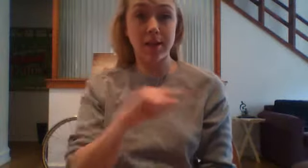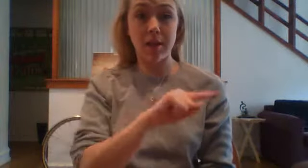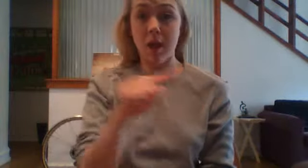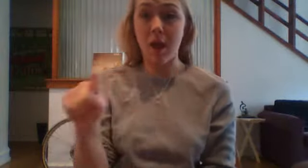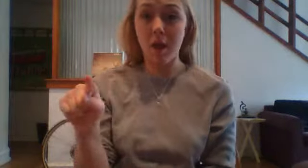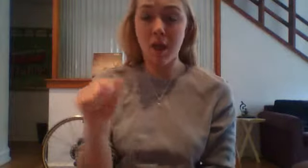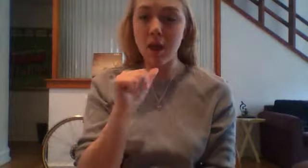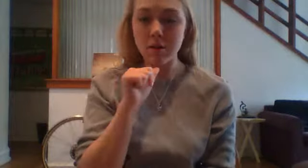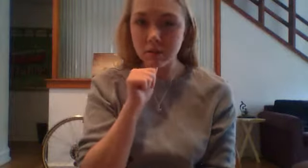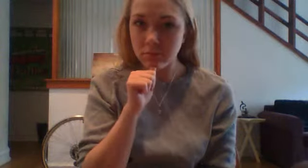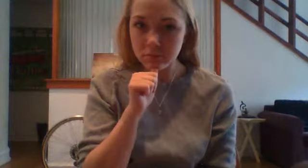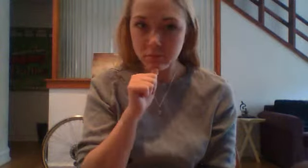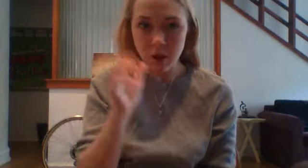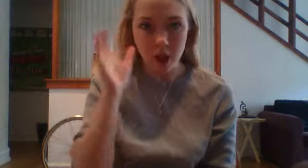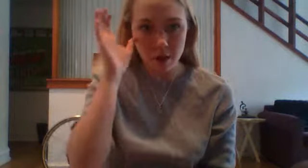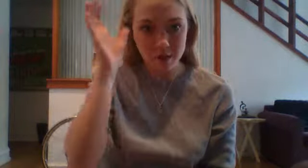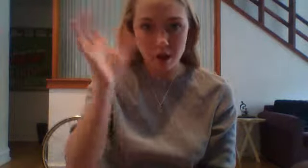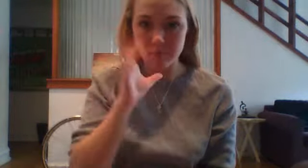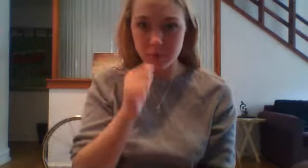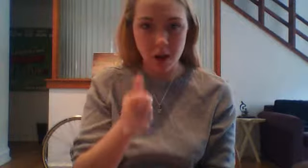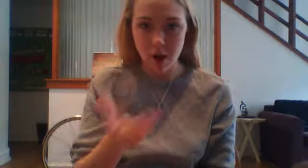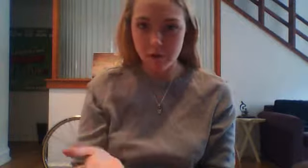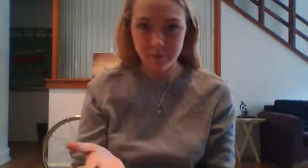that's a very common mistake in a lot of cases.